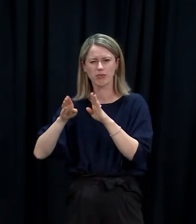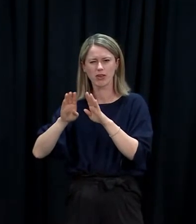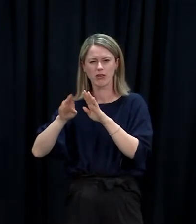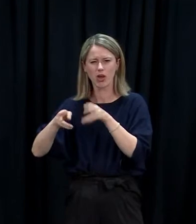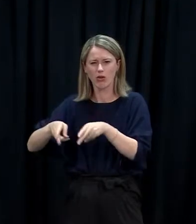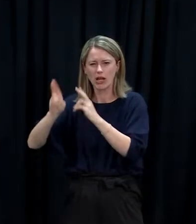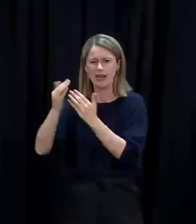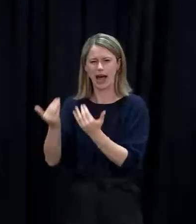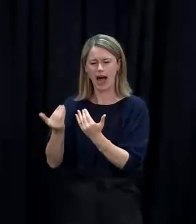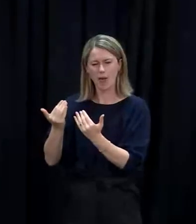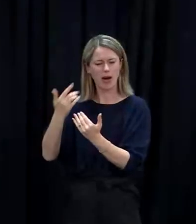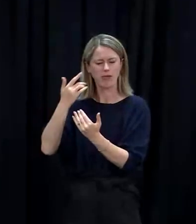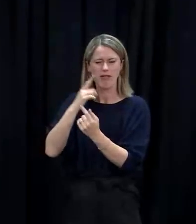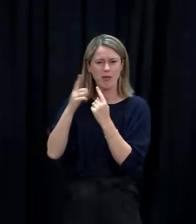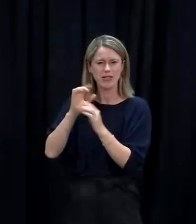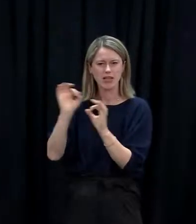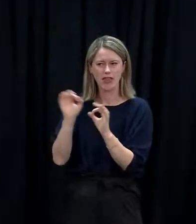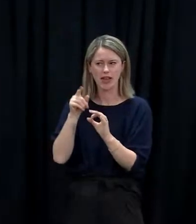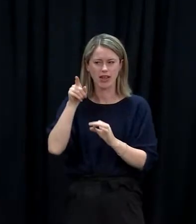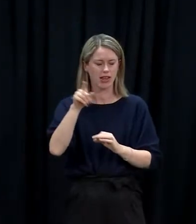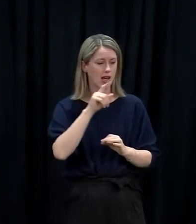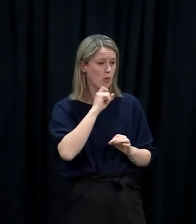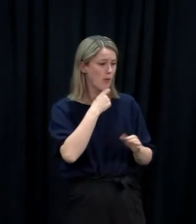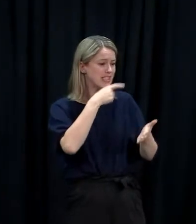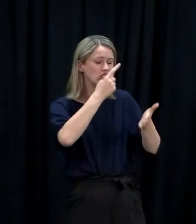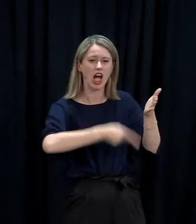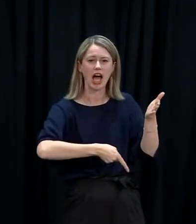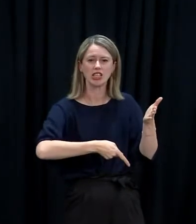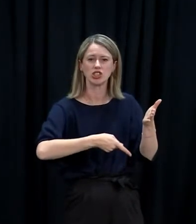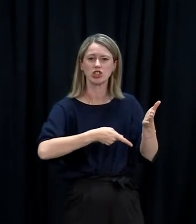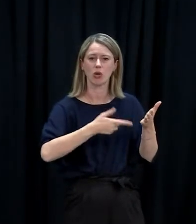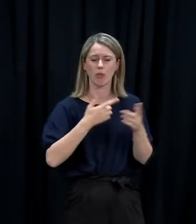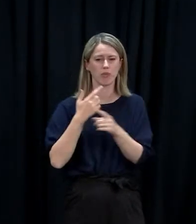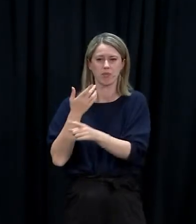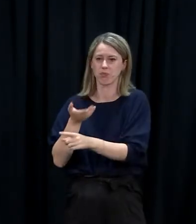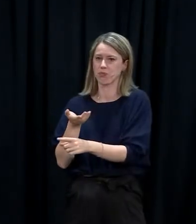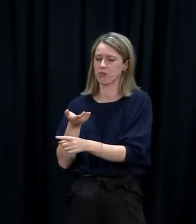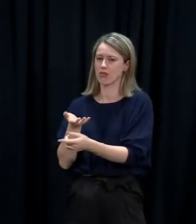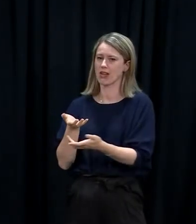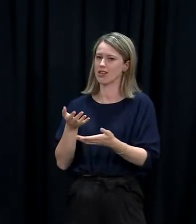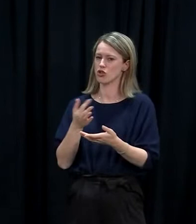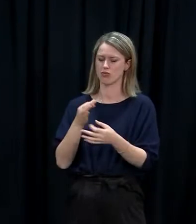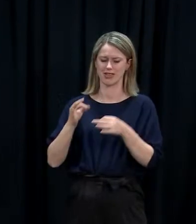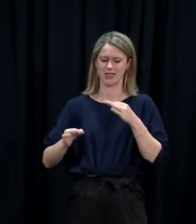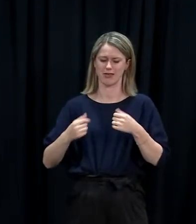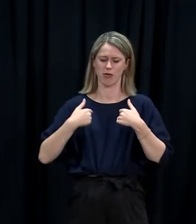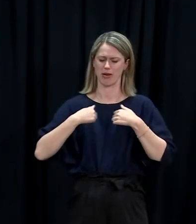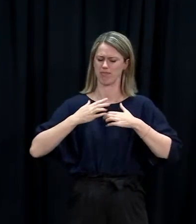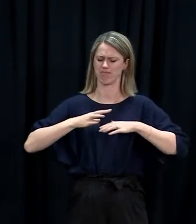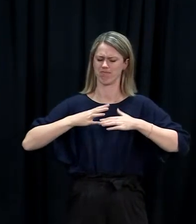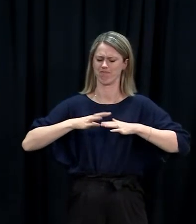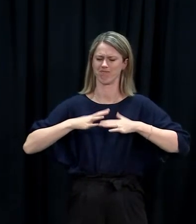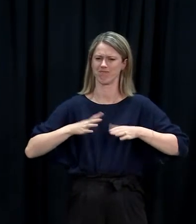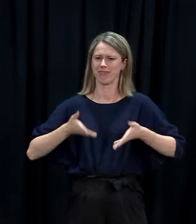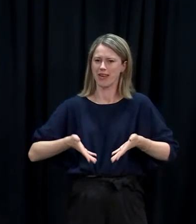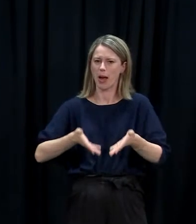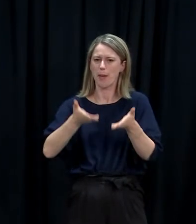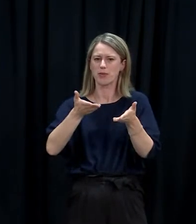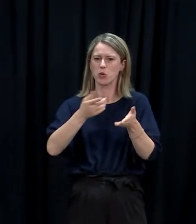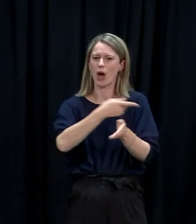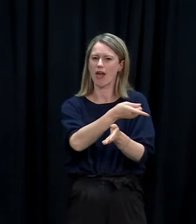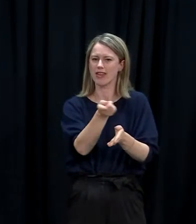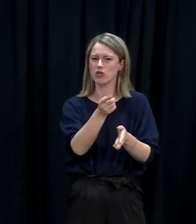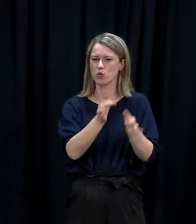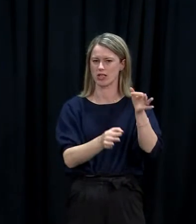information on that at this point. Expect them to face charges or have any sort of repercussions for That's ultimately not a decision that I make. That's ultimately a decision for